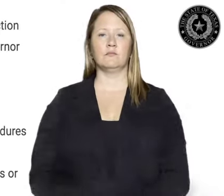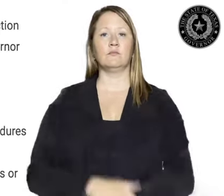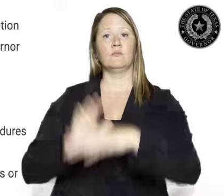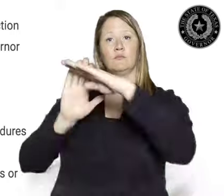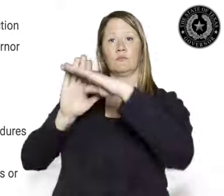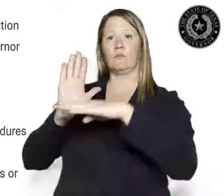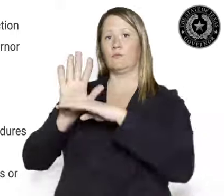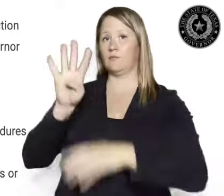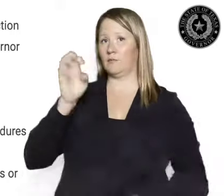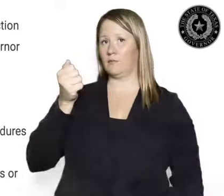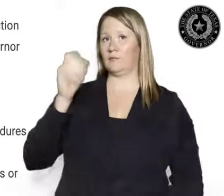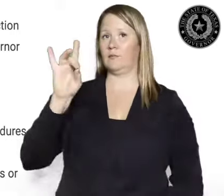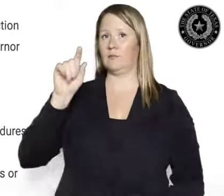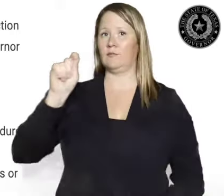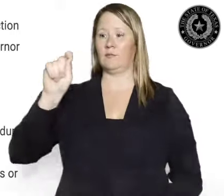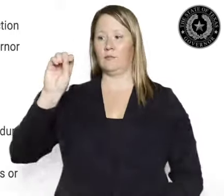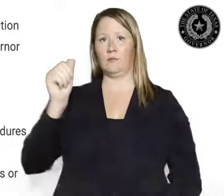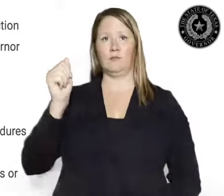whereas under Section